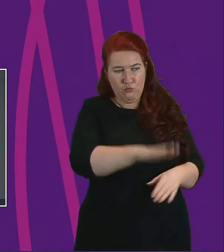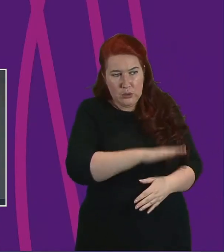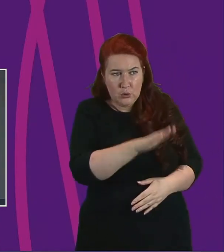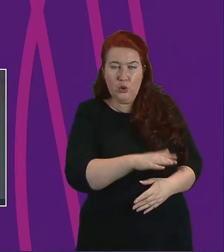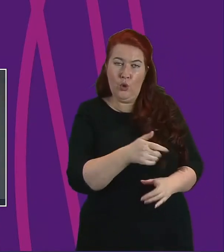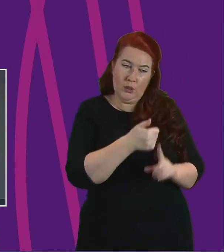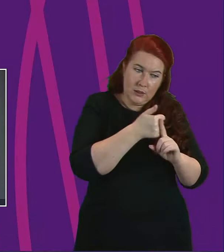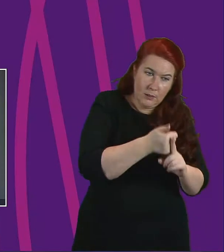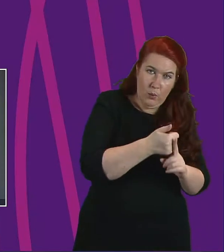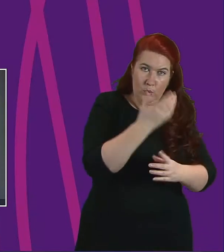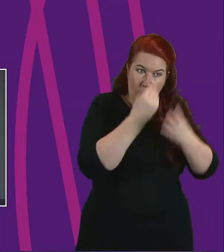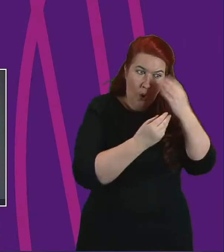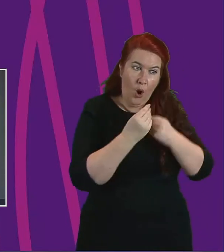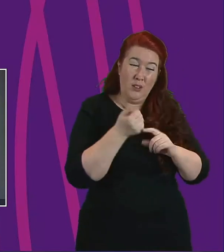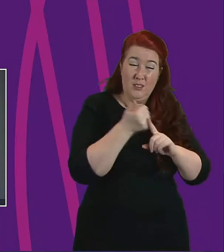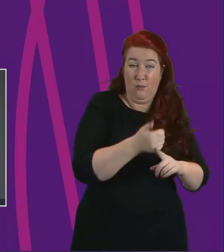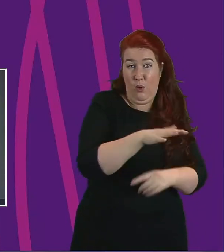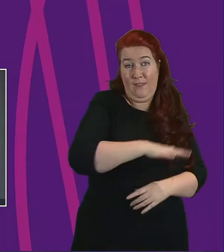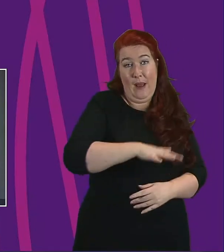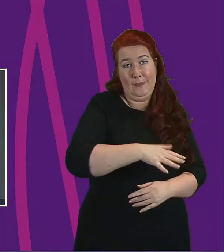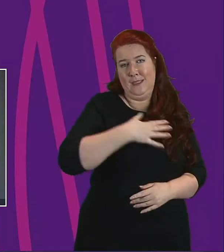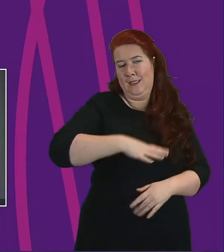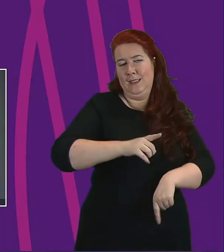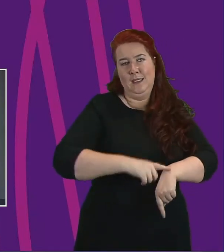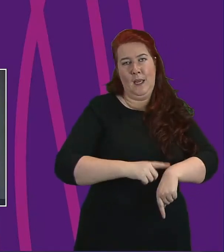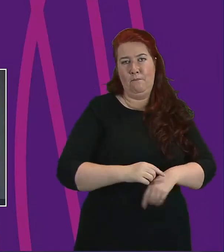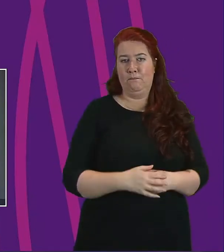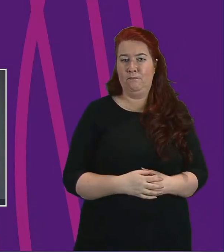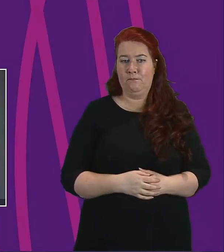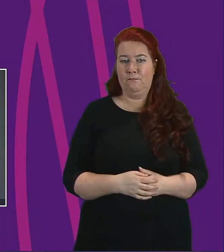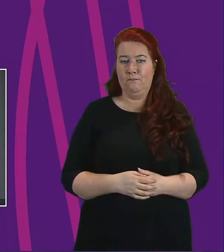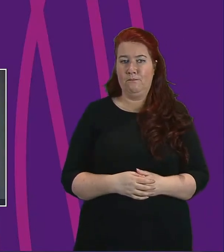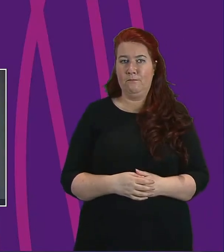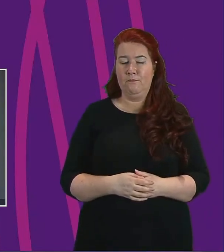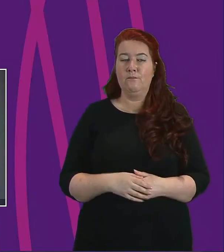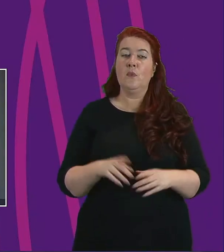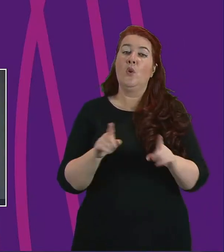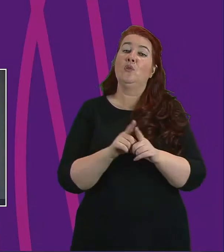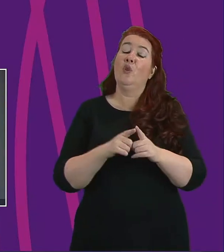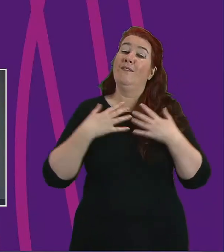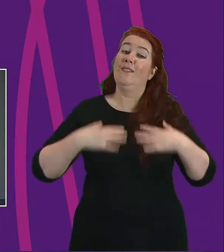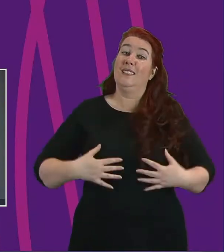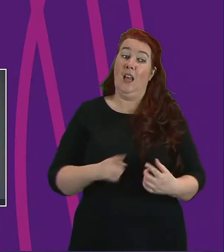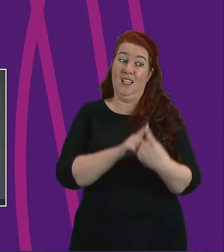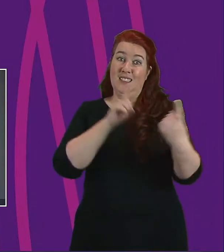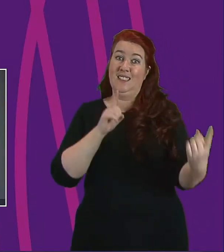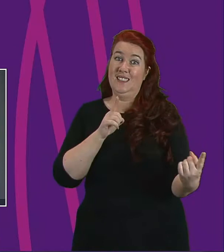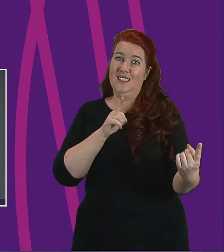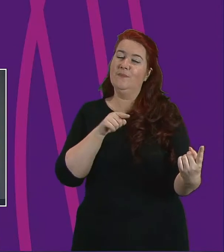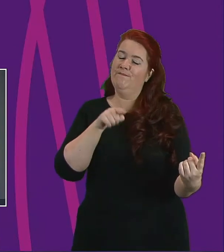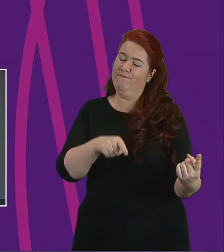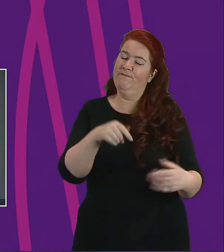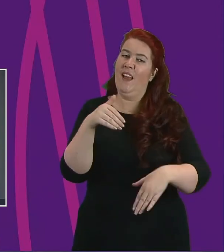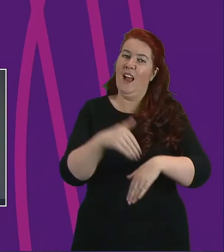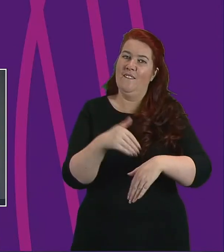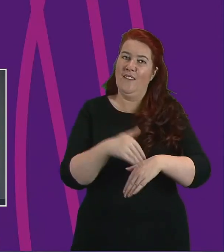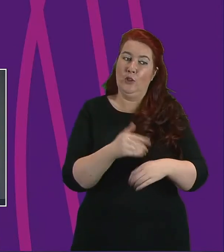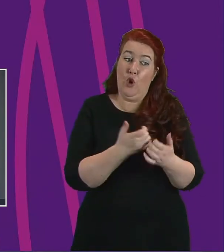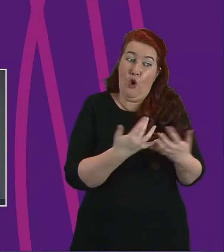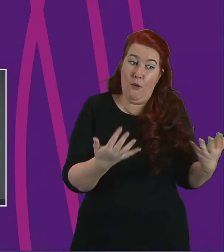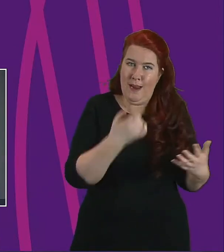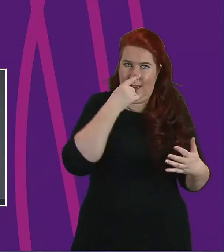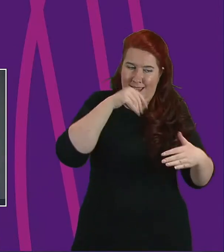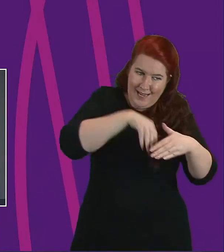to learners and families. The implementation of physical distancing will impact upon the capacity for in-school